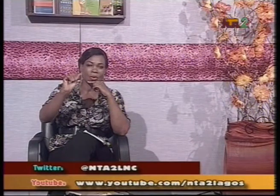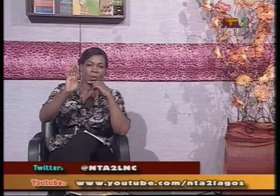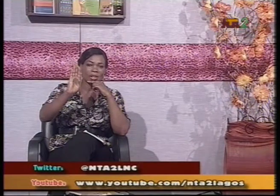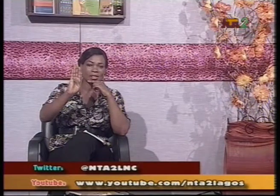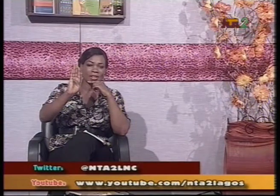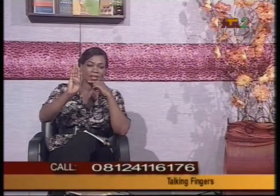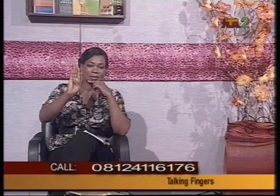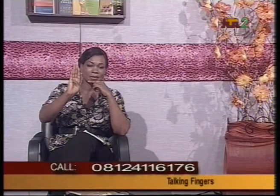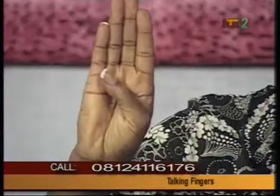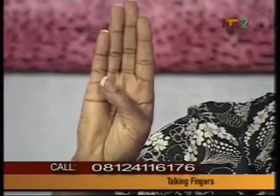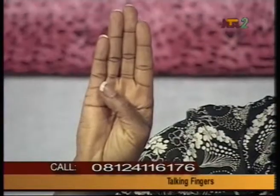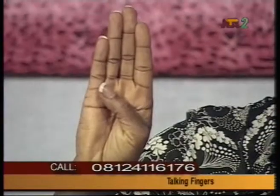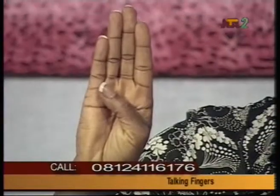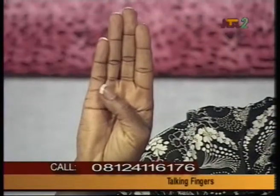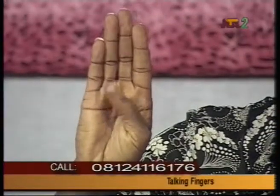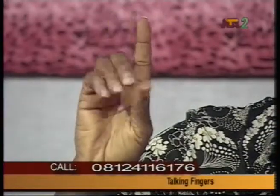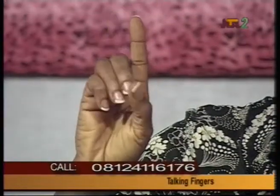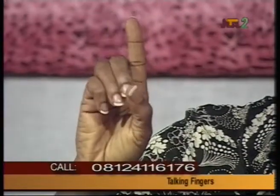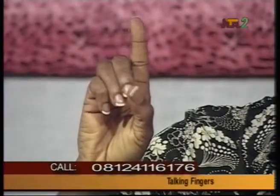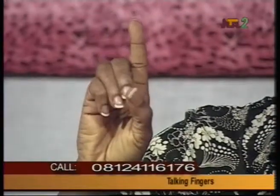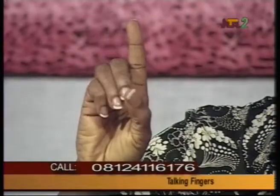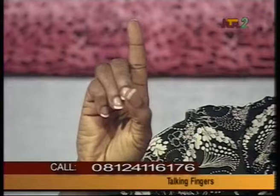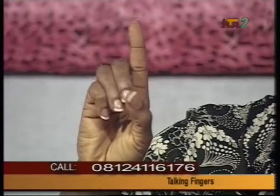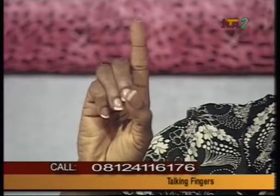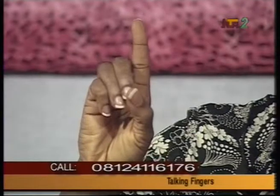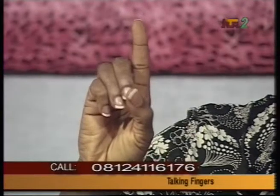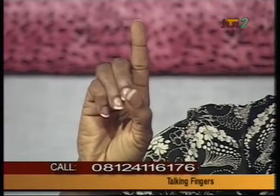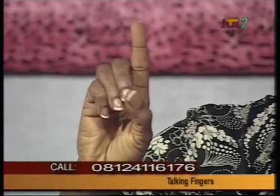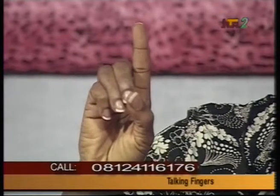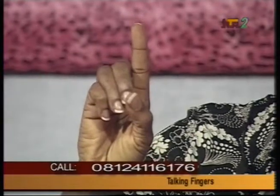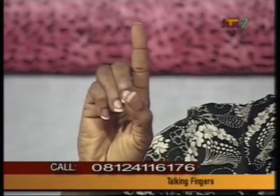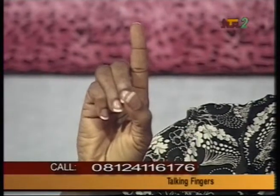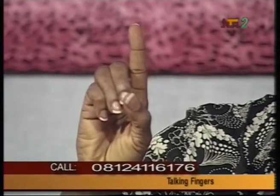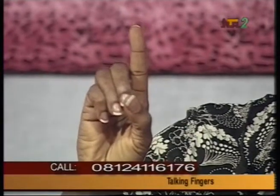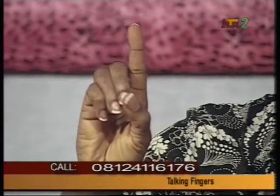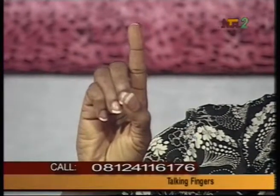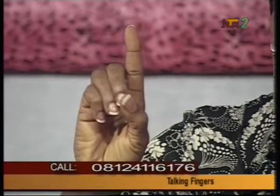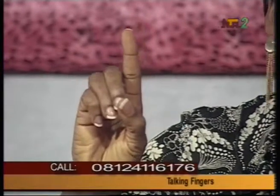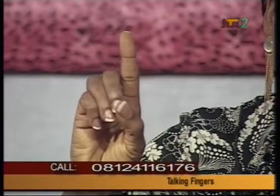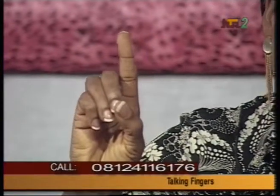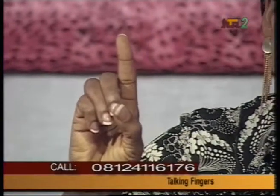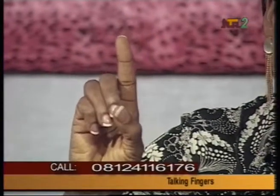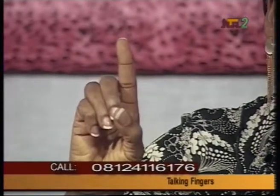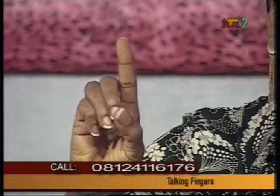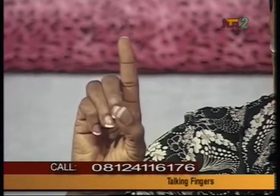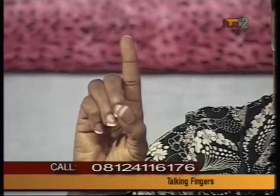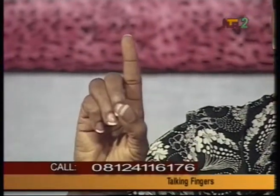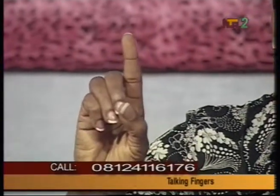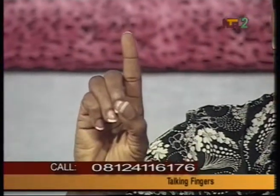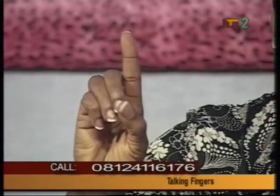is this? C. And this? C. What letter is this?